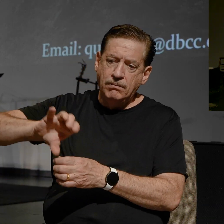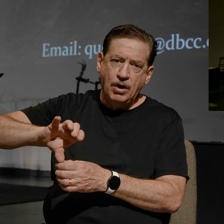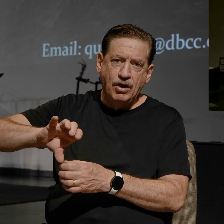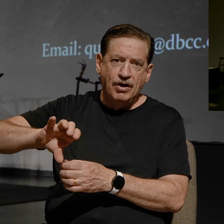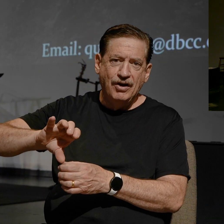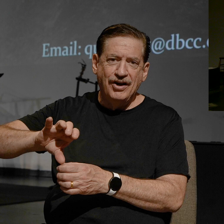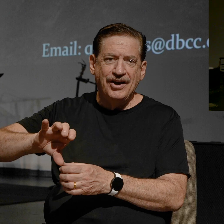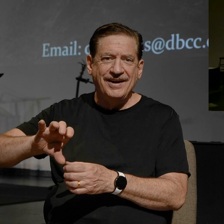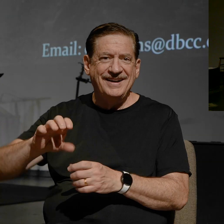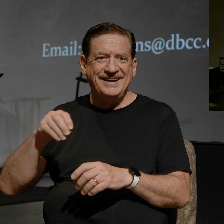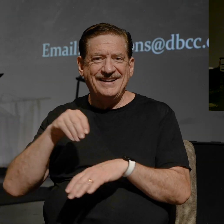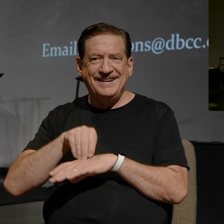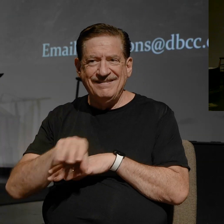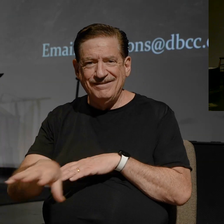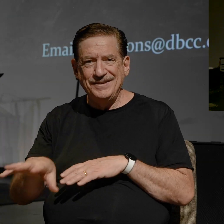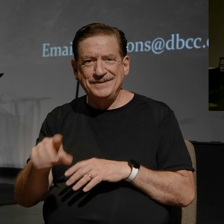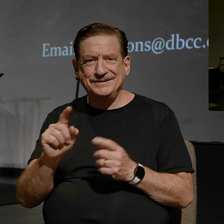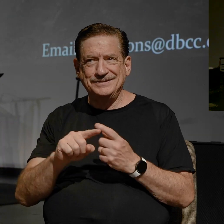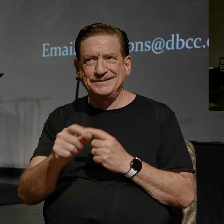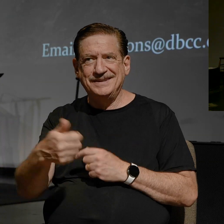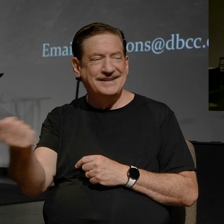to